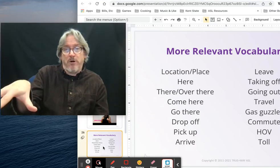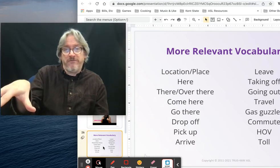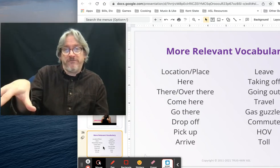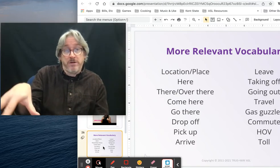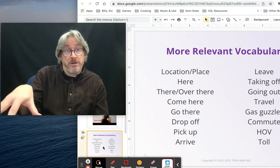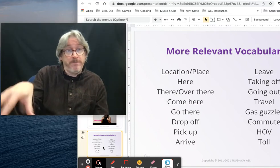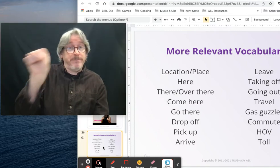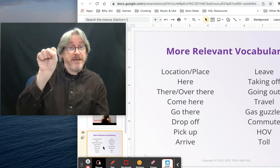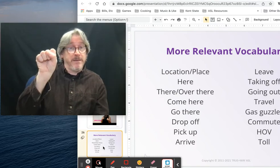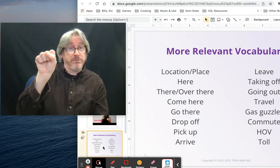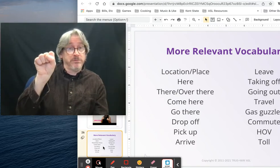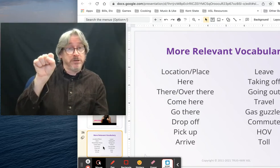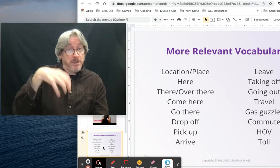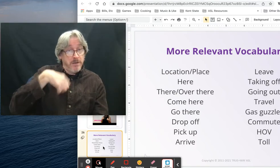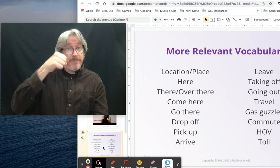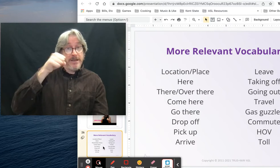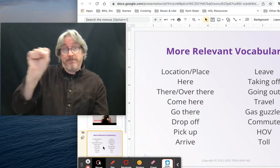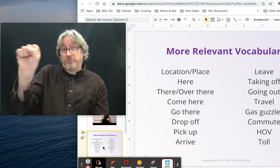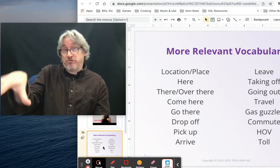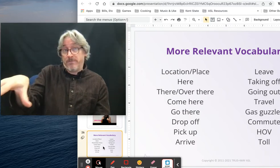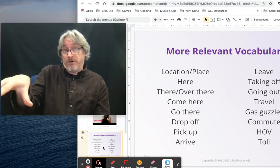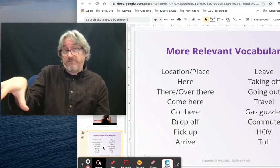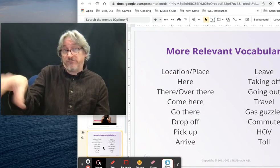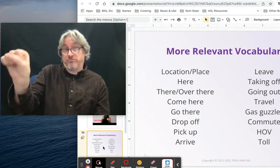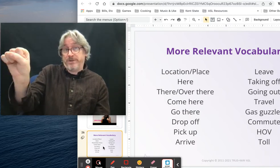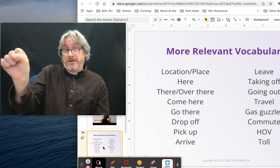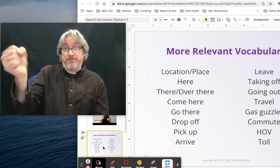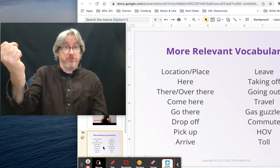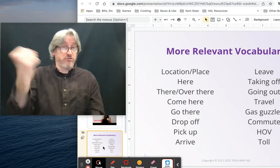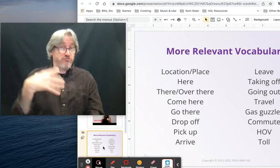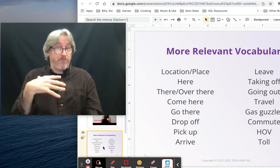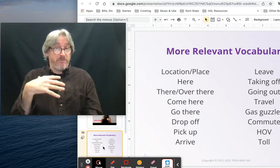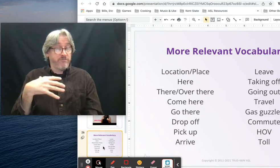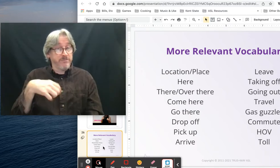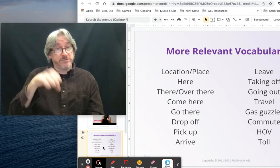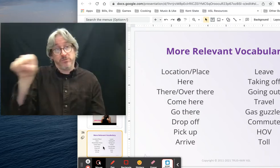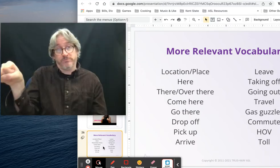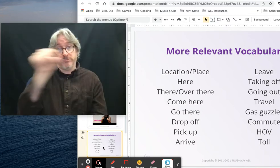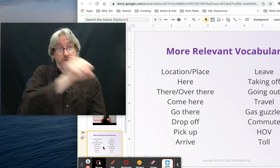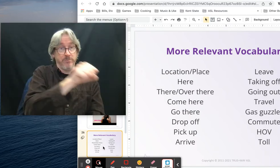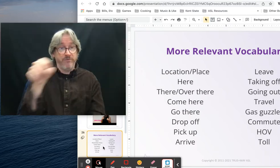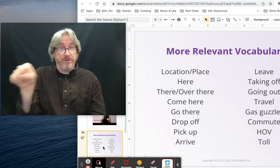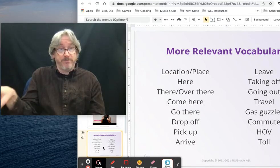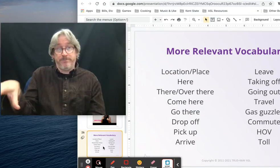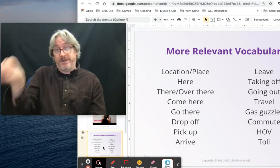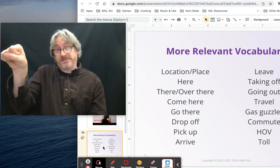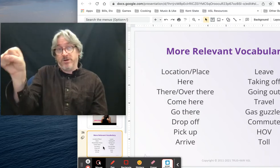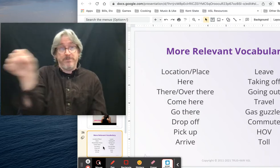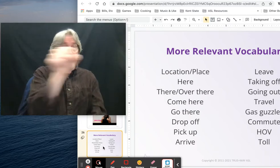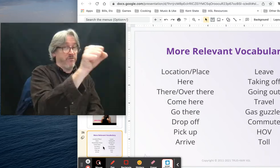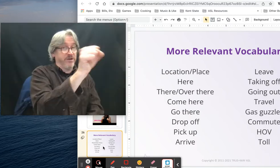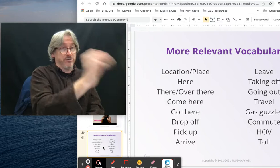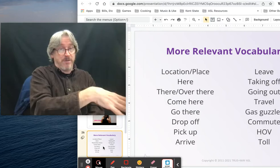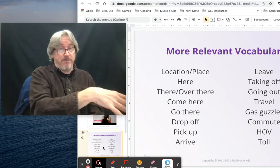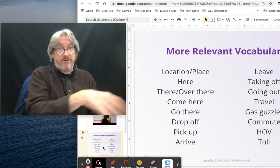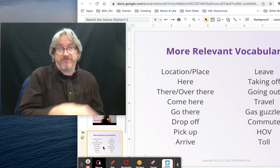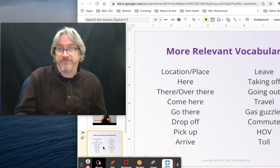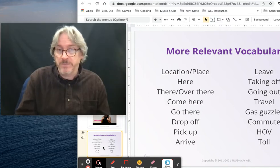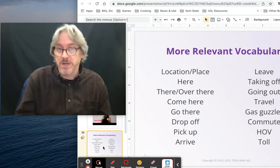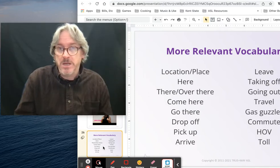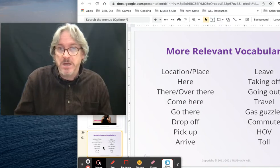drop off, pick up, drop off, pick up, drop off. So you can pick someone up, move them over here, and drop